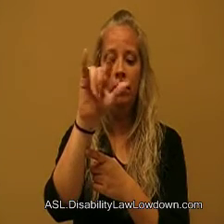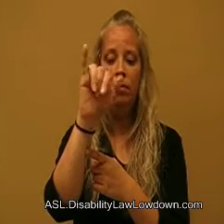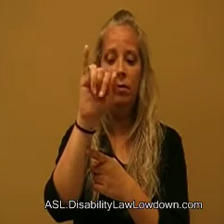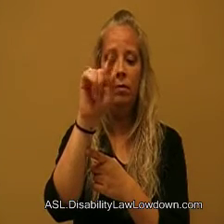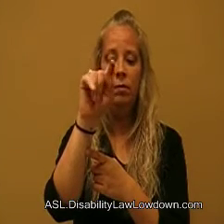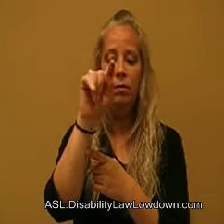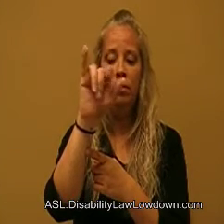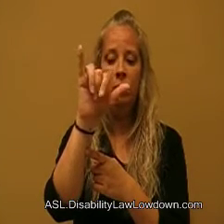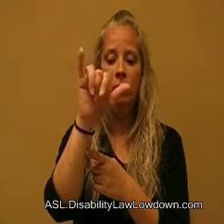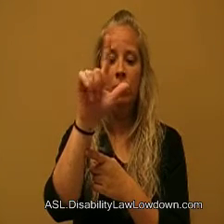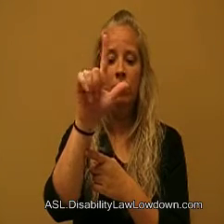asl.disabilitylawlowdown.com.